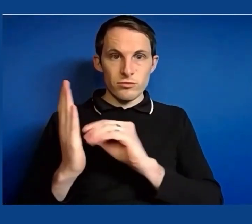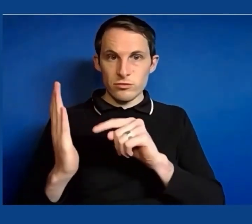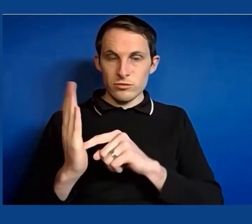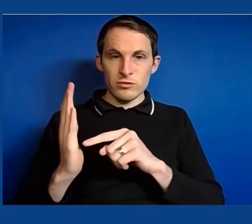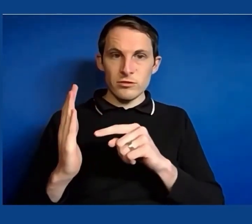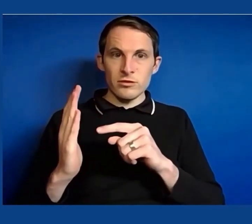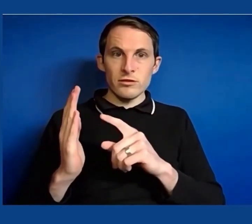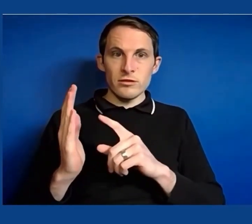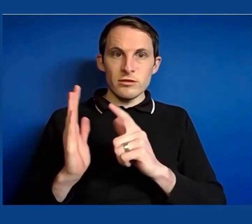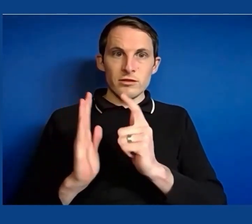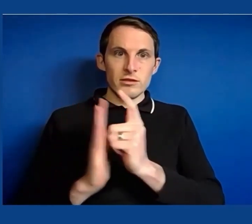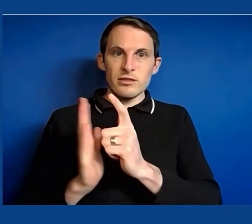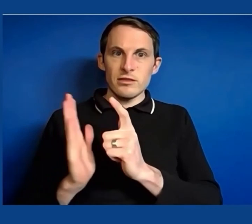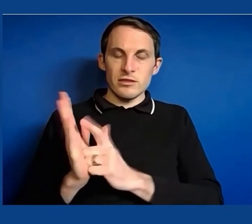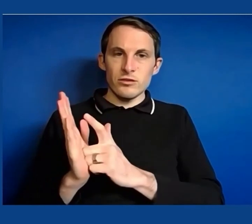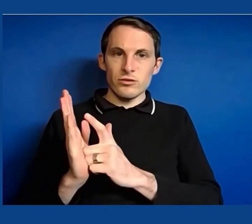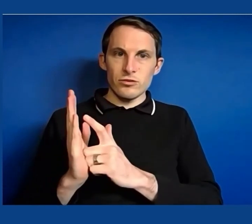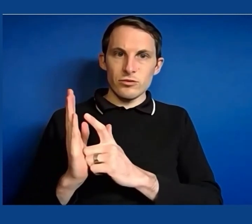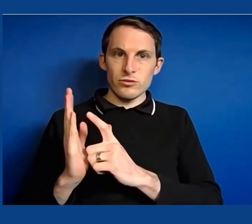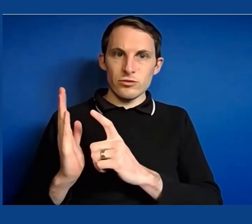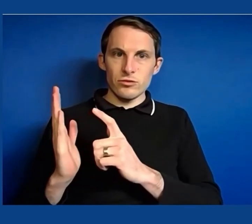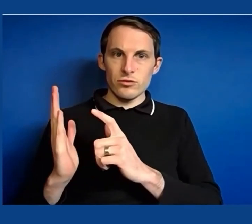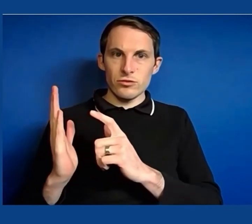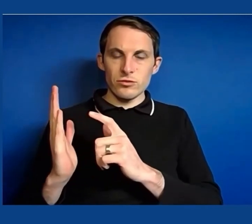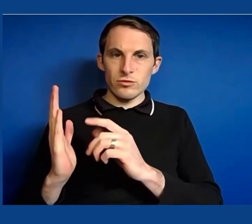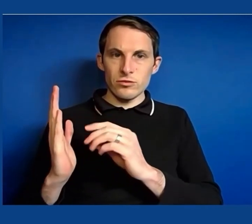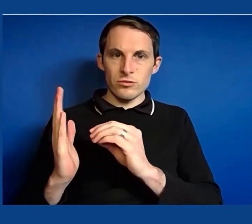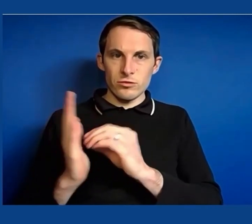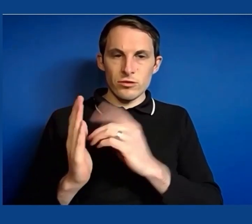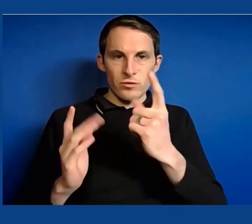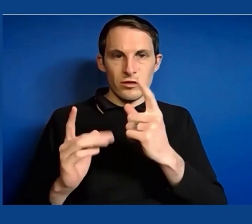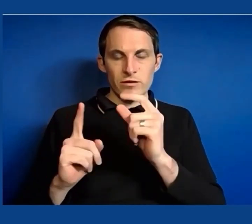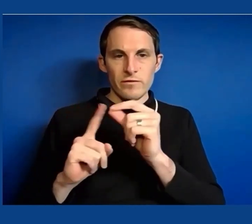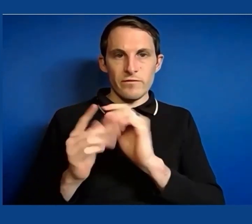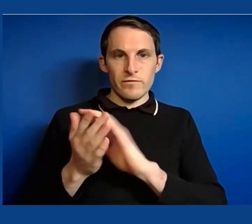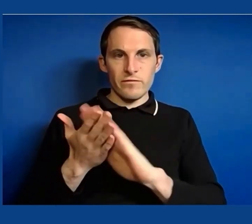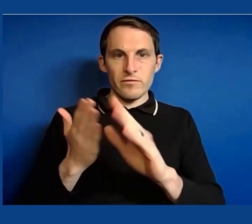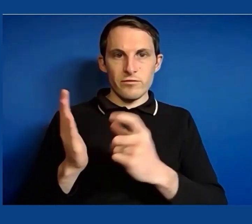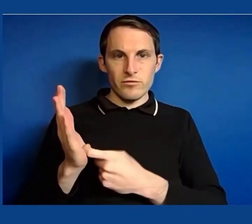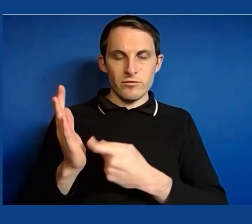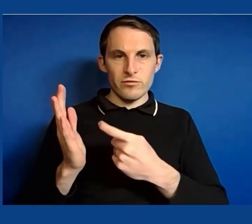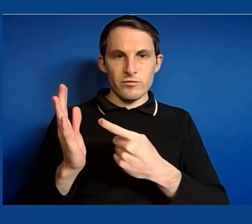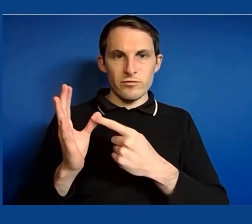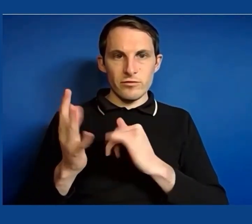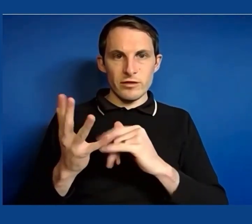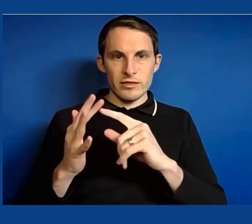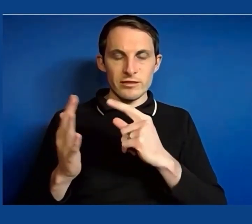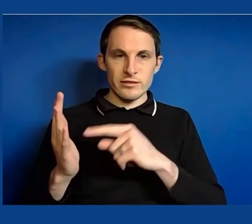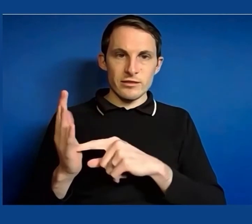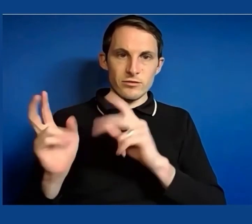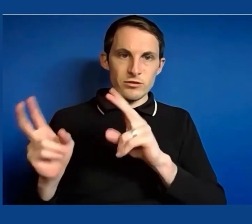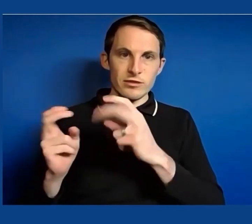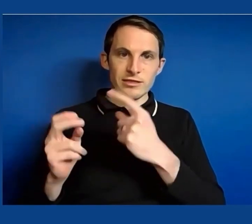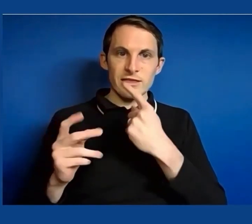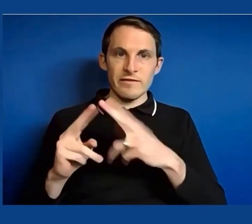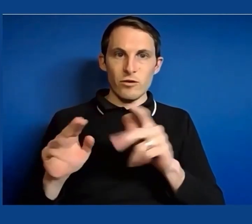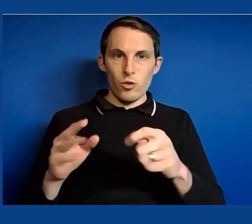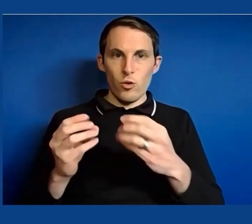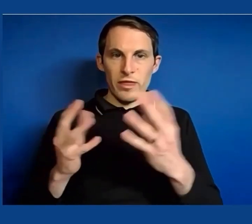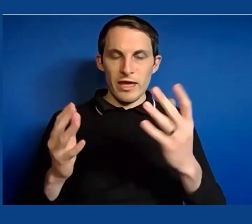not, borrowing a phrase from Brennan in Mabo number 2, accord with our present knowledge and appreciation